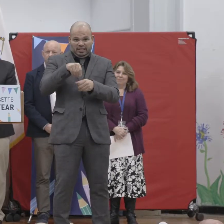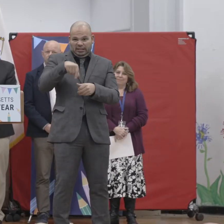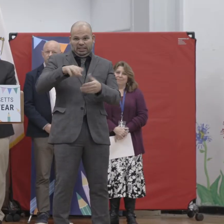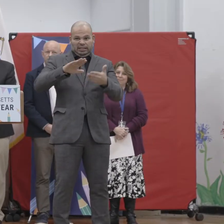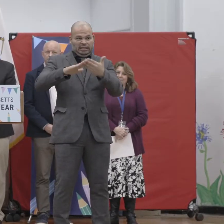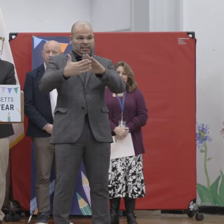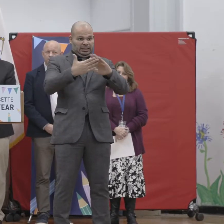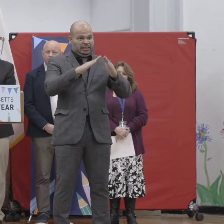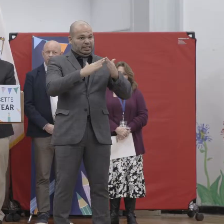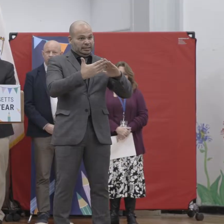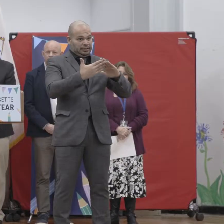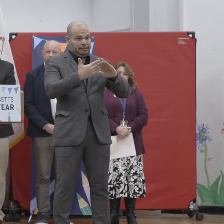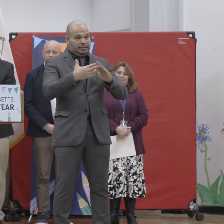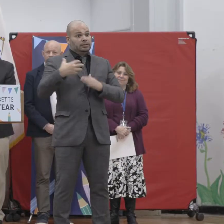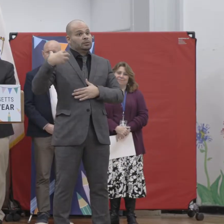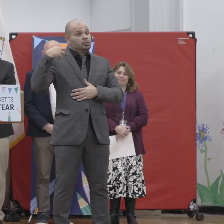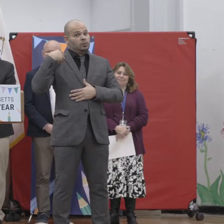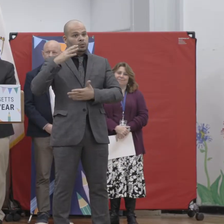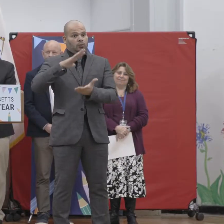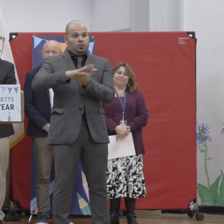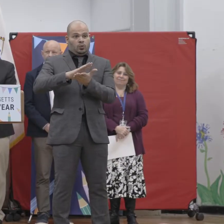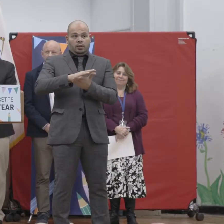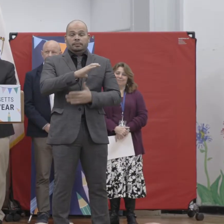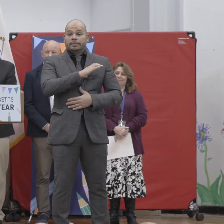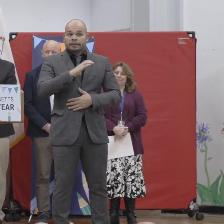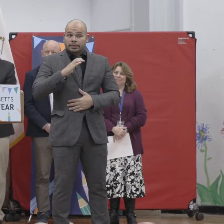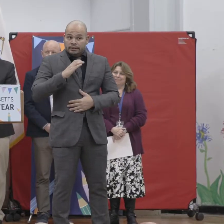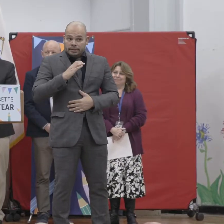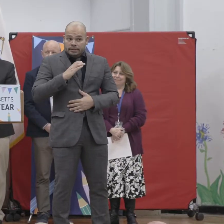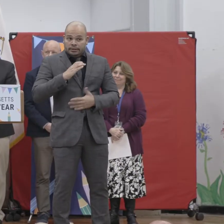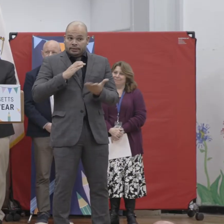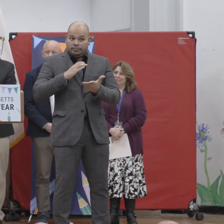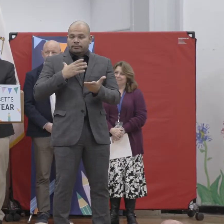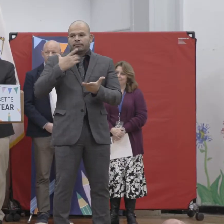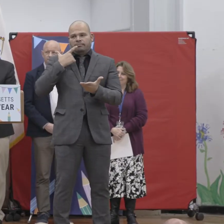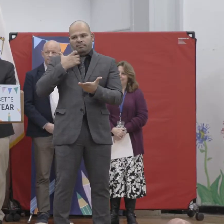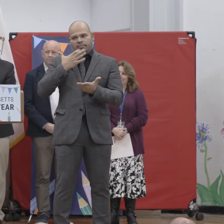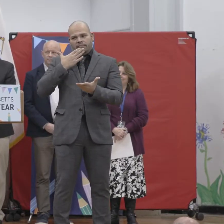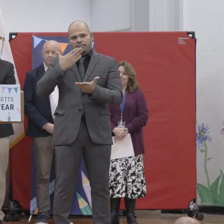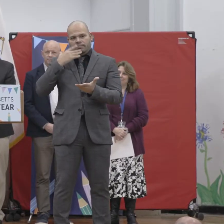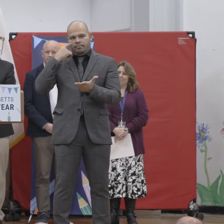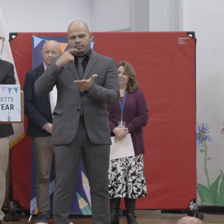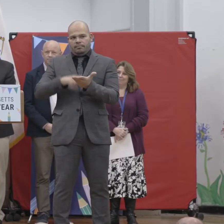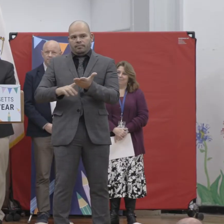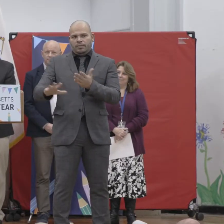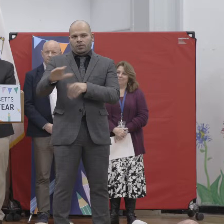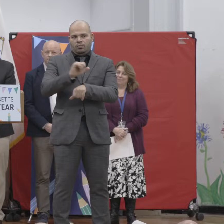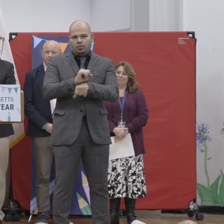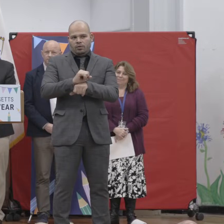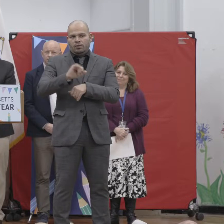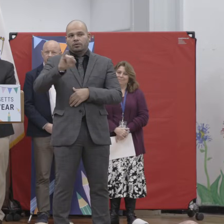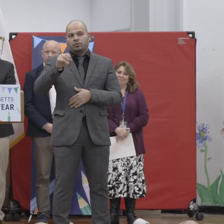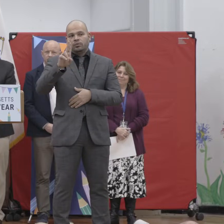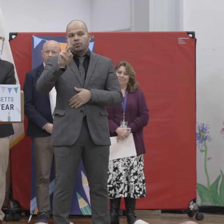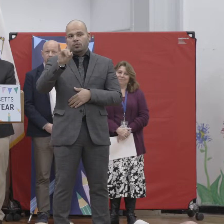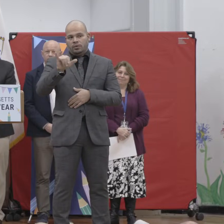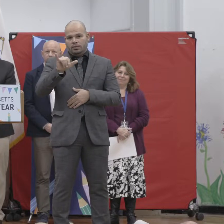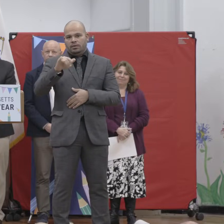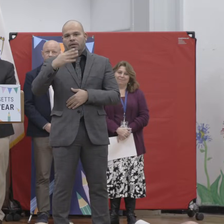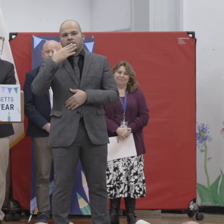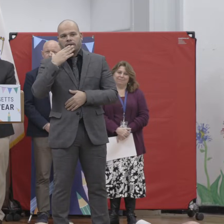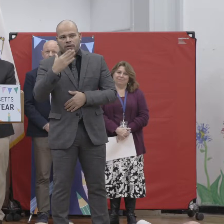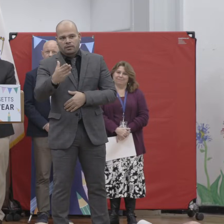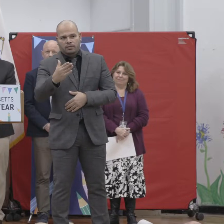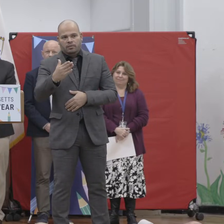school committee, Madam Chair Jerry Robinson. Thank you for all that you do. We also have our neighborhood liaison, Lydia Pulaski here, who